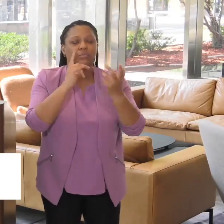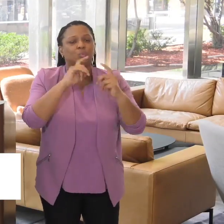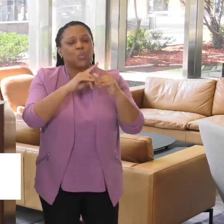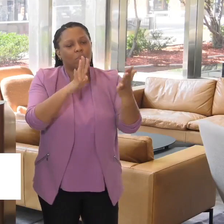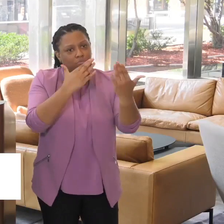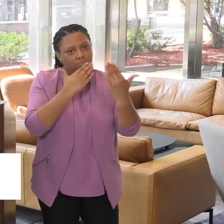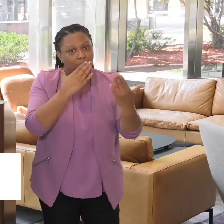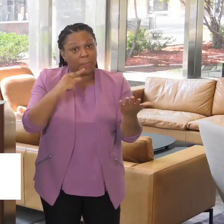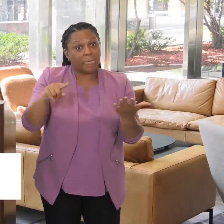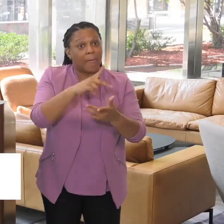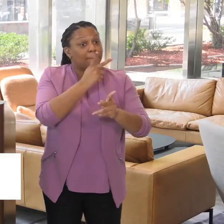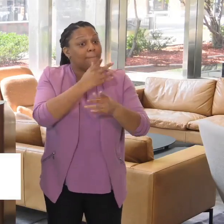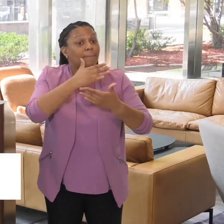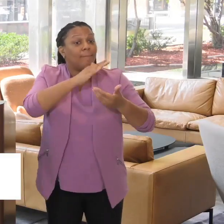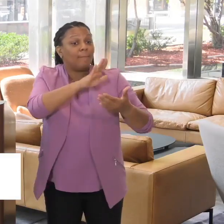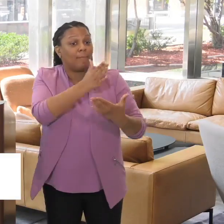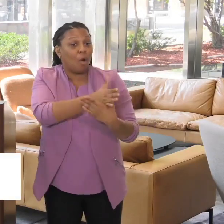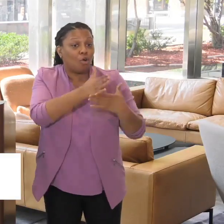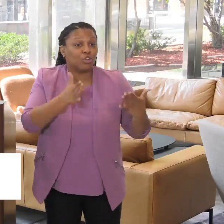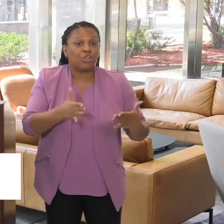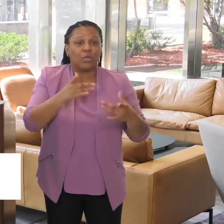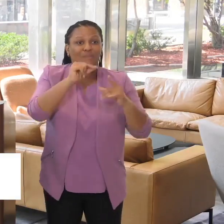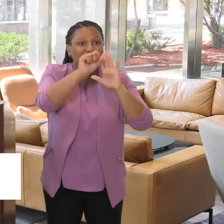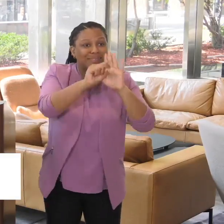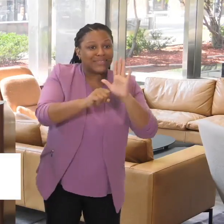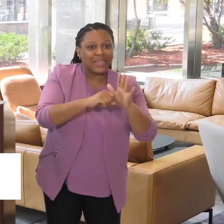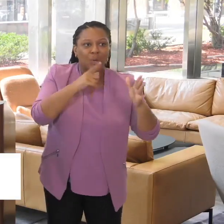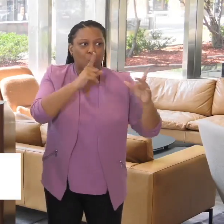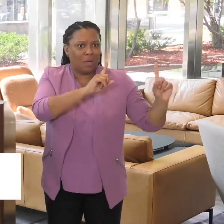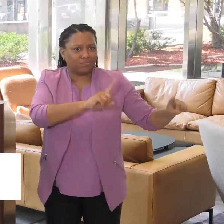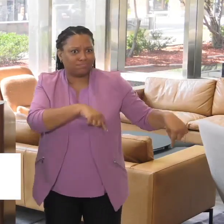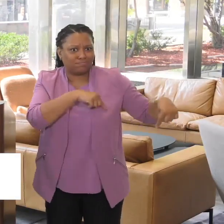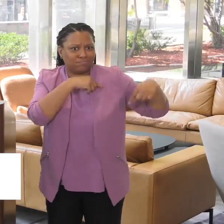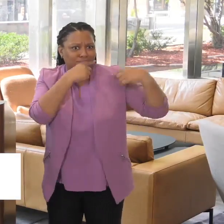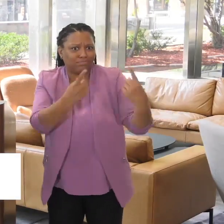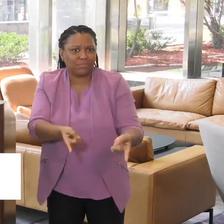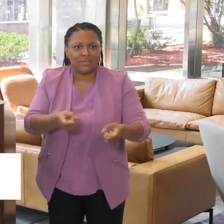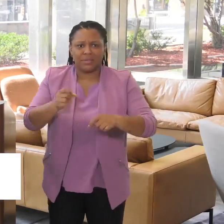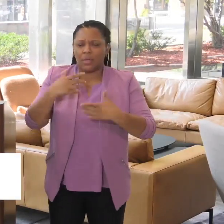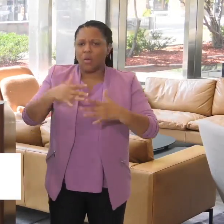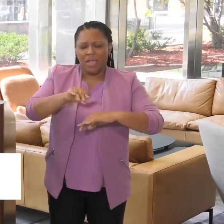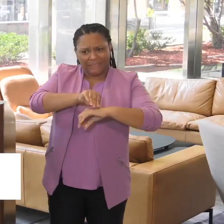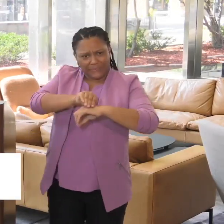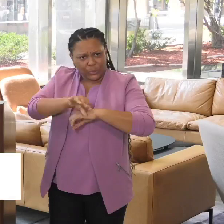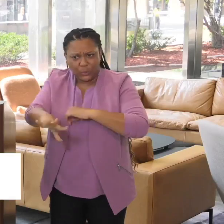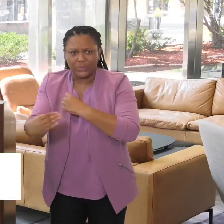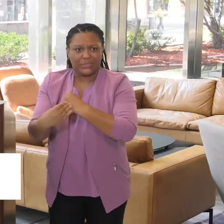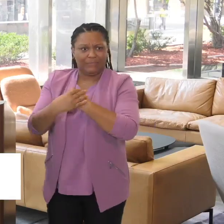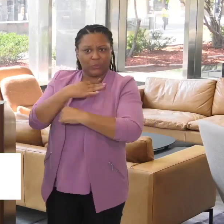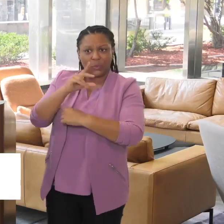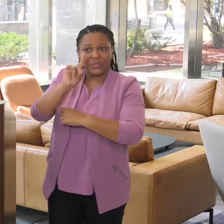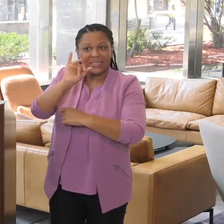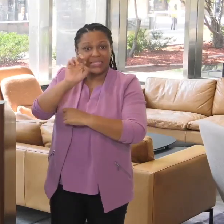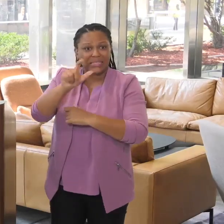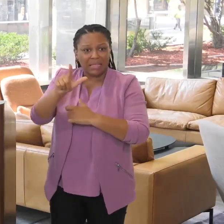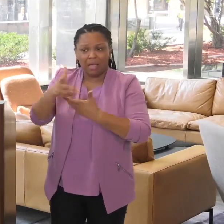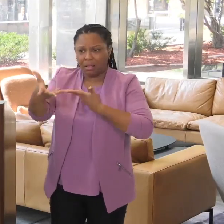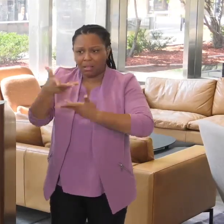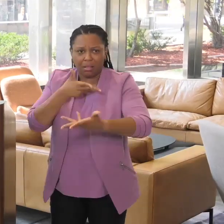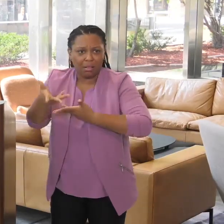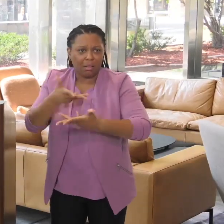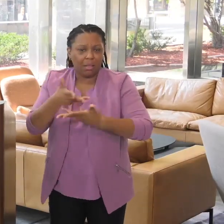with at the state that have been instrumental in shaping the Diesel Tech program. Youth will get